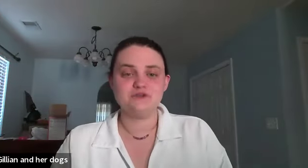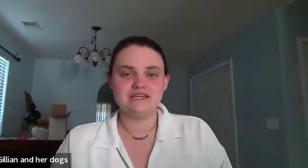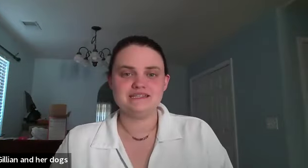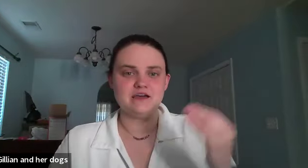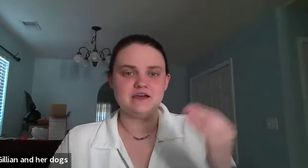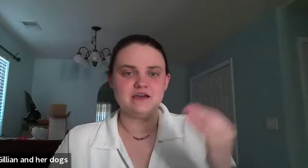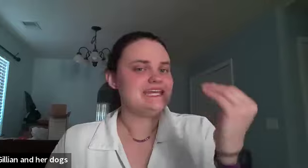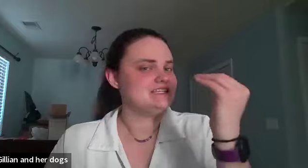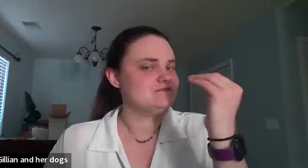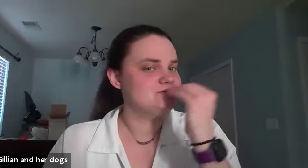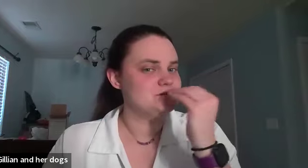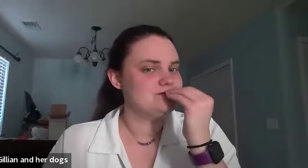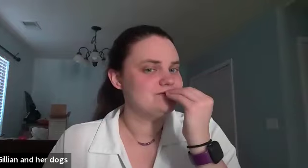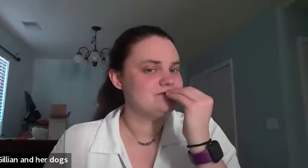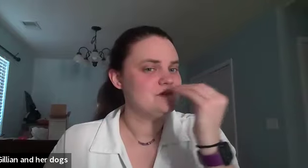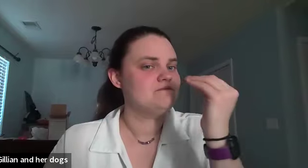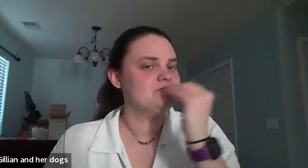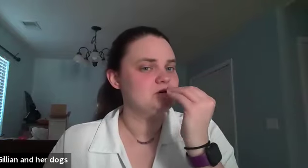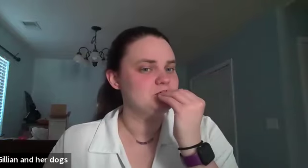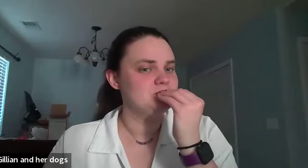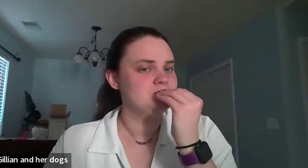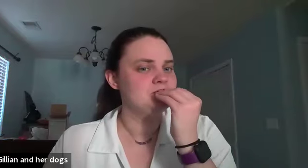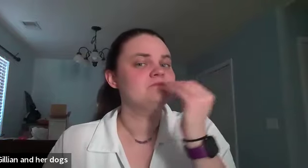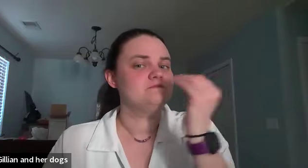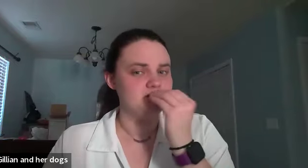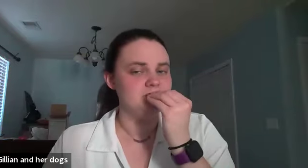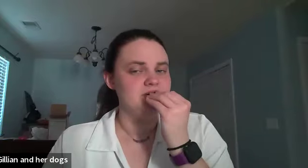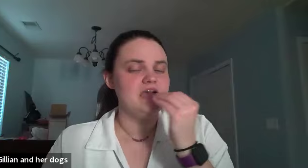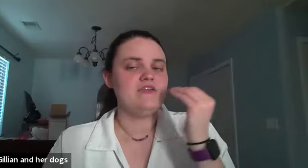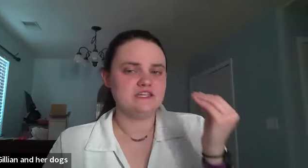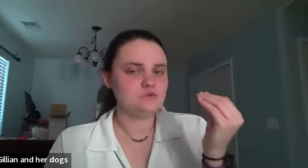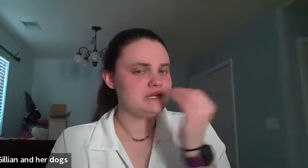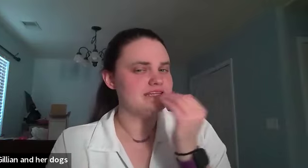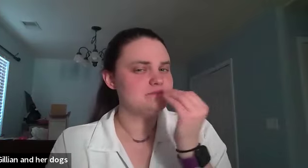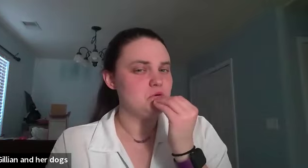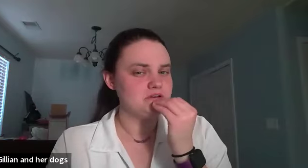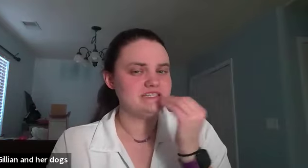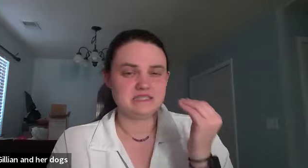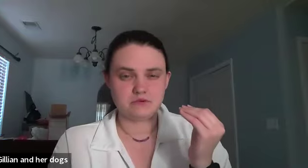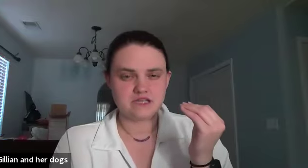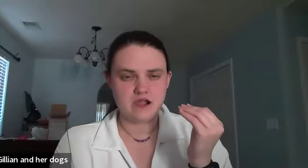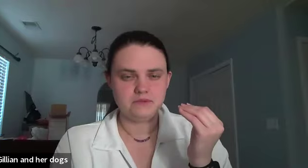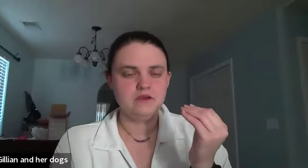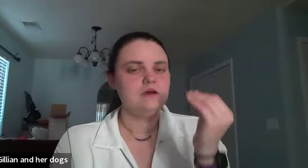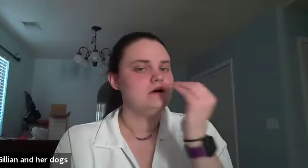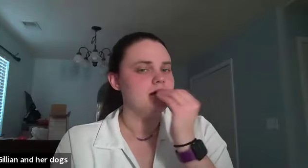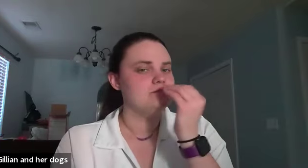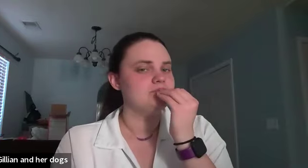food itself is food, food, food. And this one, it is important to double tap